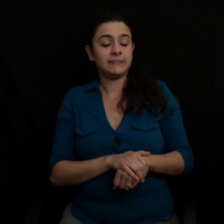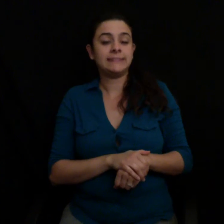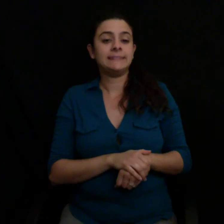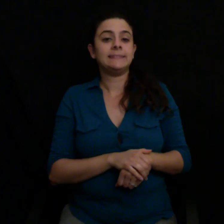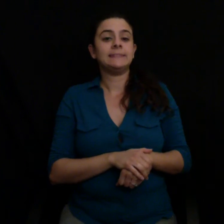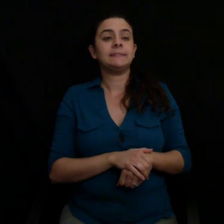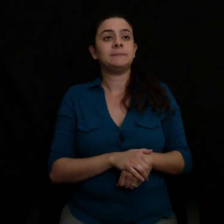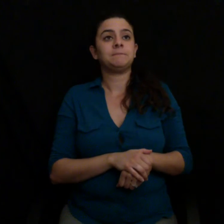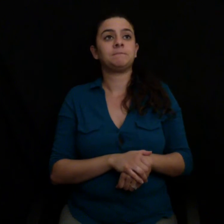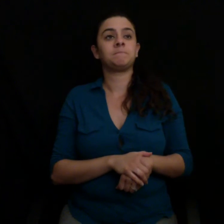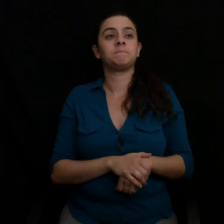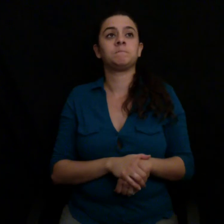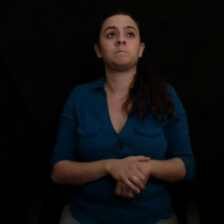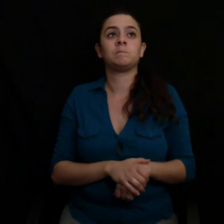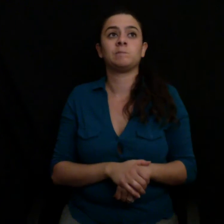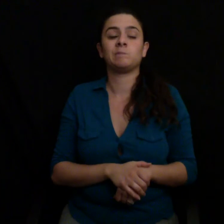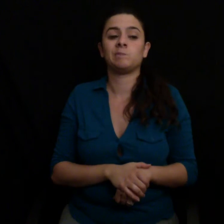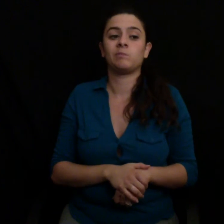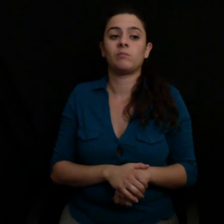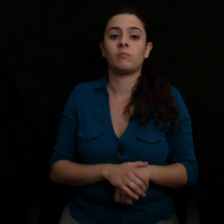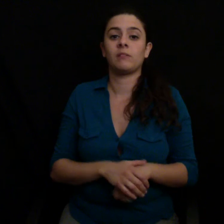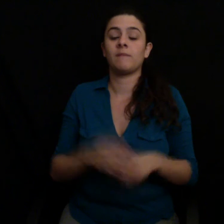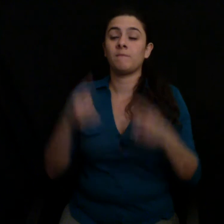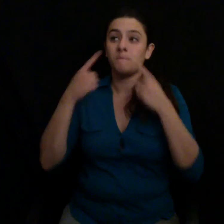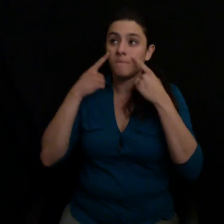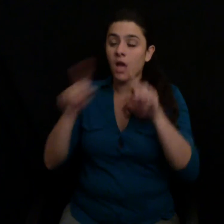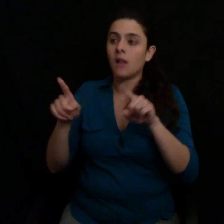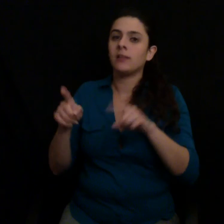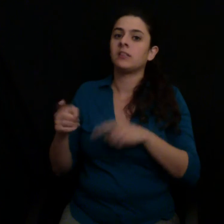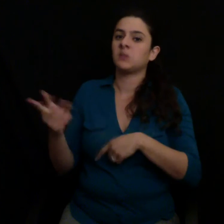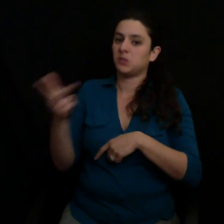And somehow we just finally sat down and kind of talked, and